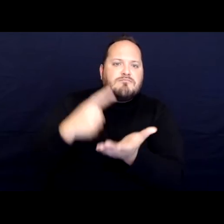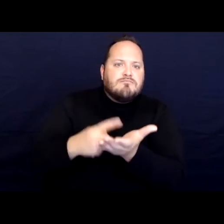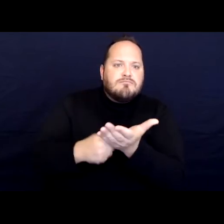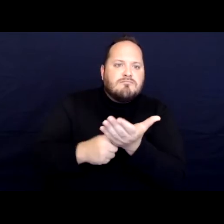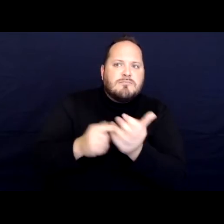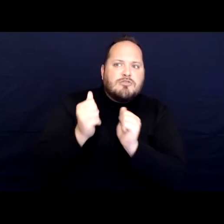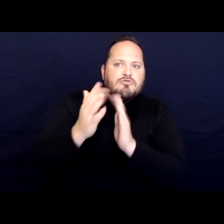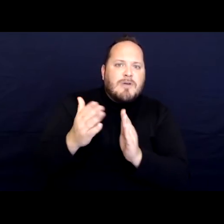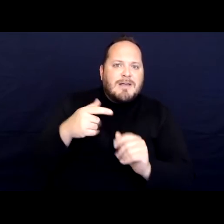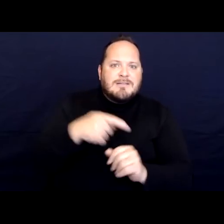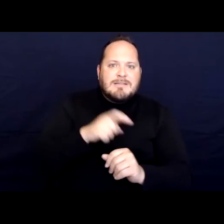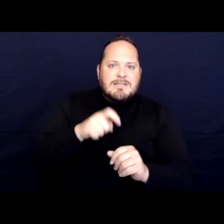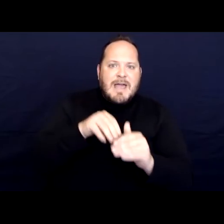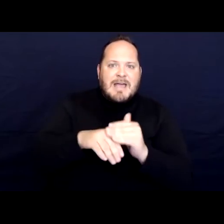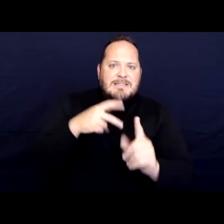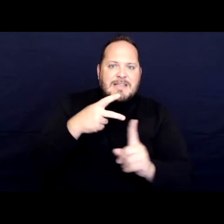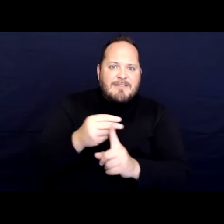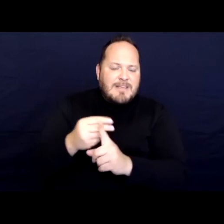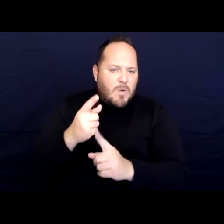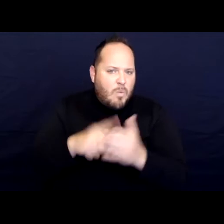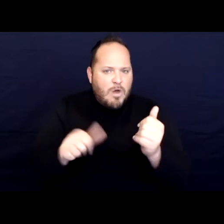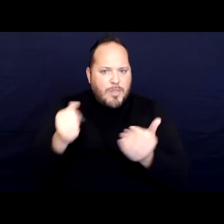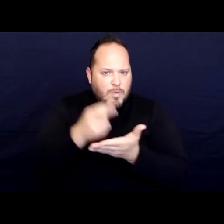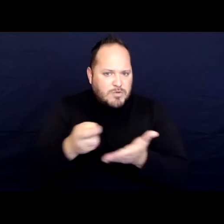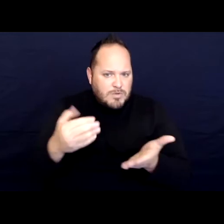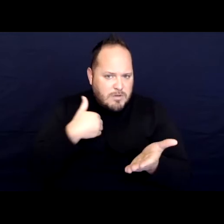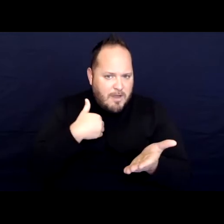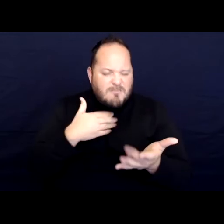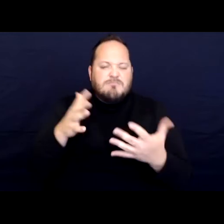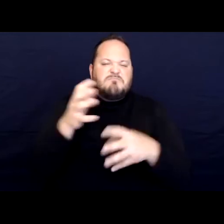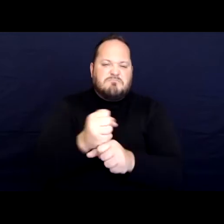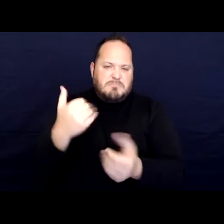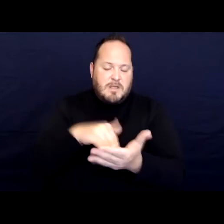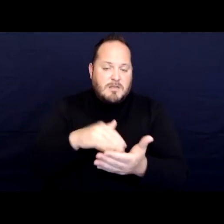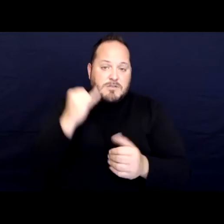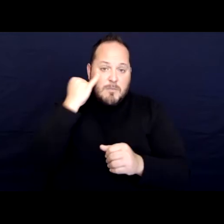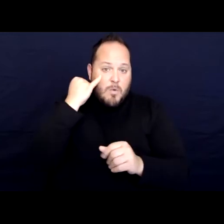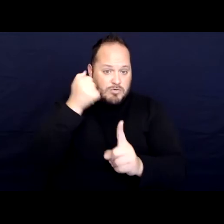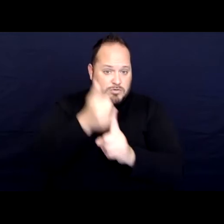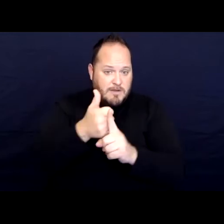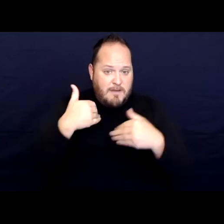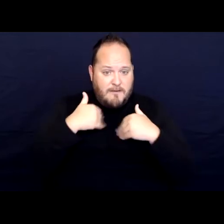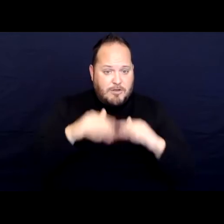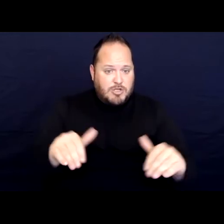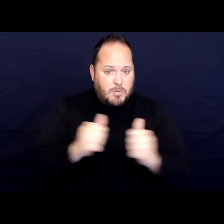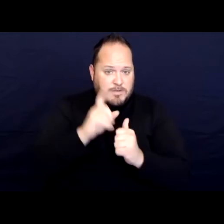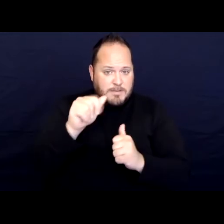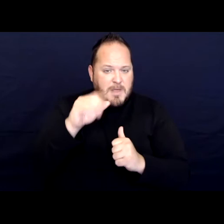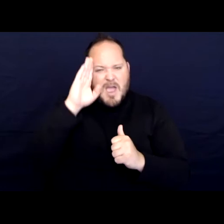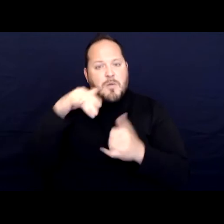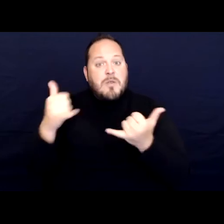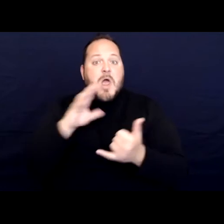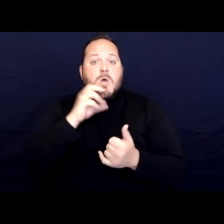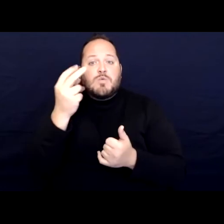other resources you have to offer? So if you have a child with a disability, I know that 12 to 15-year-olds can get them now, but I